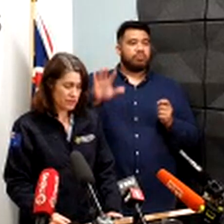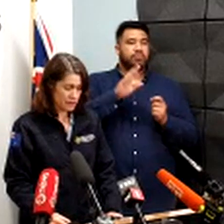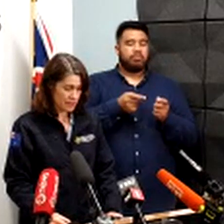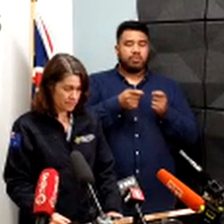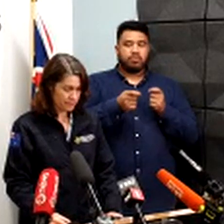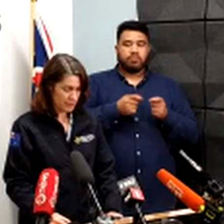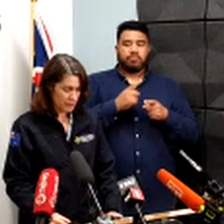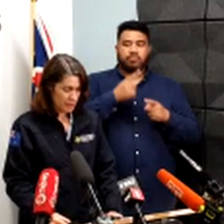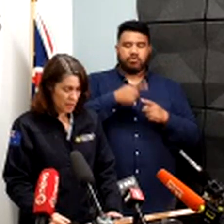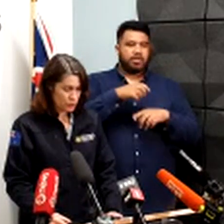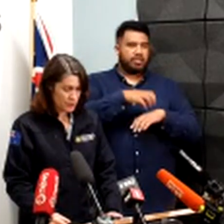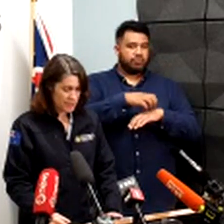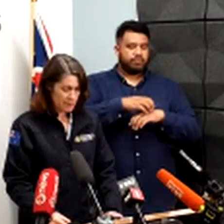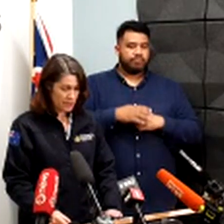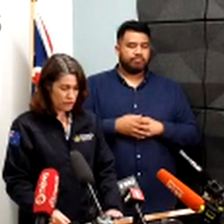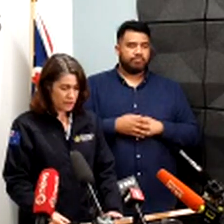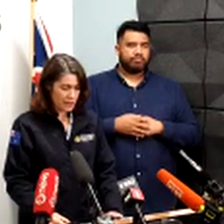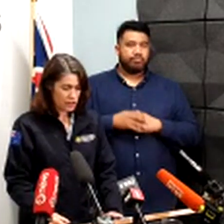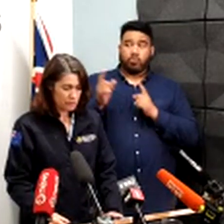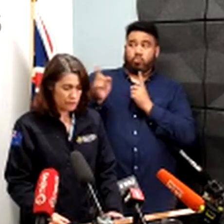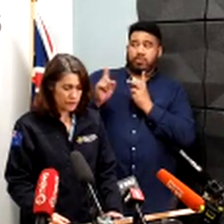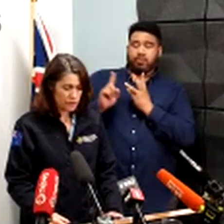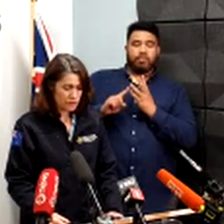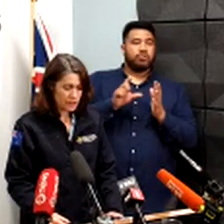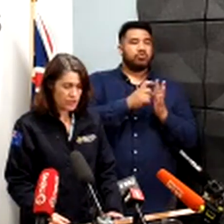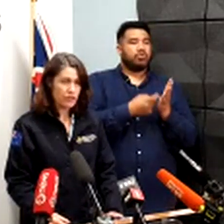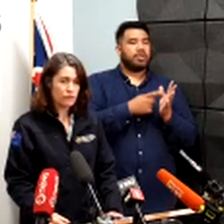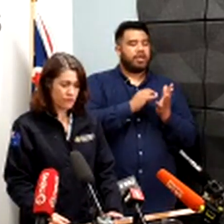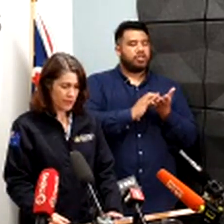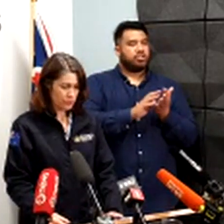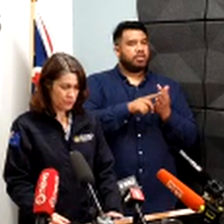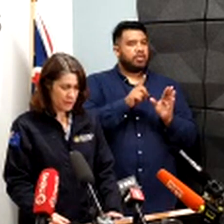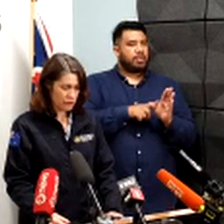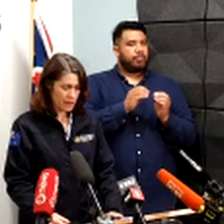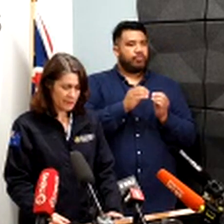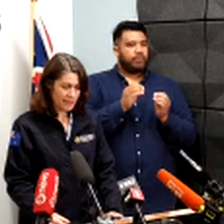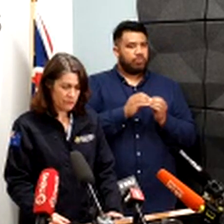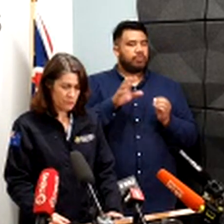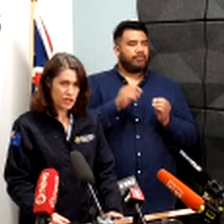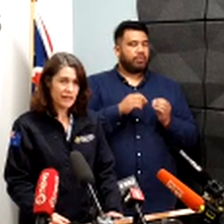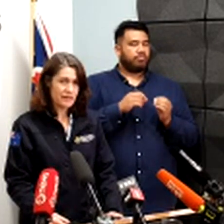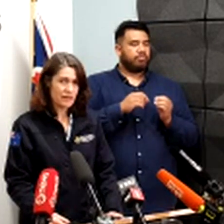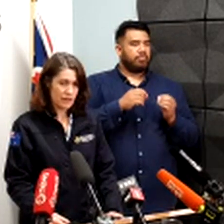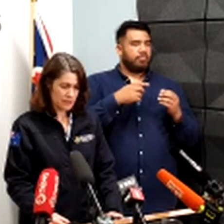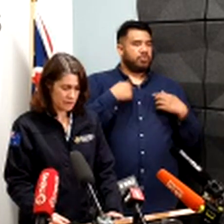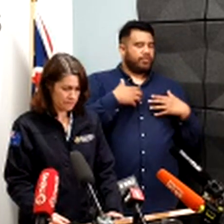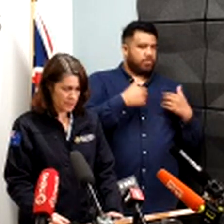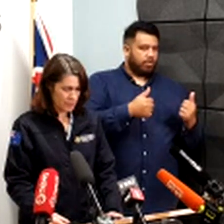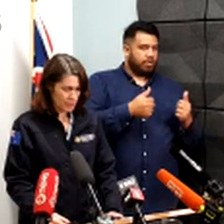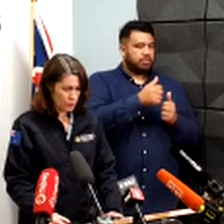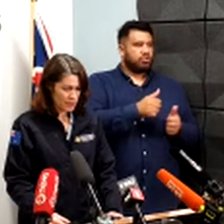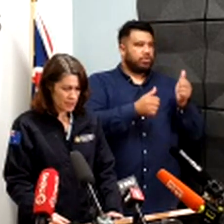Management Agency. I'm joined today by Dr. Ashley Bloomfield, Director General of Health, and Graham Leonard from GNS